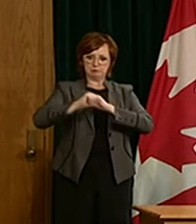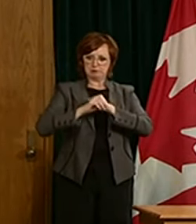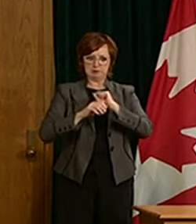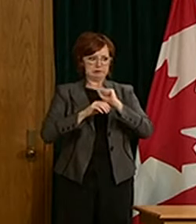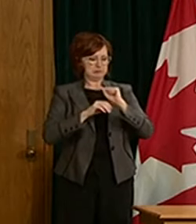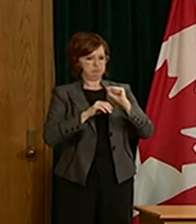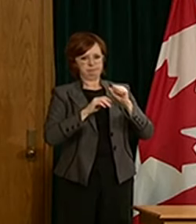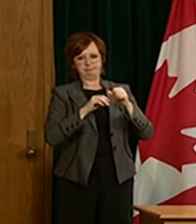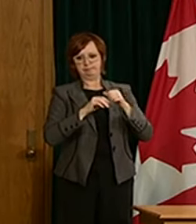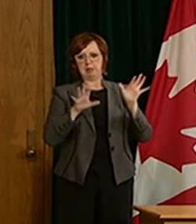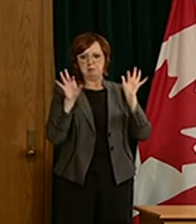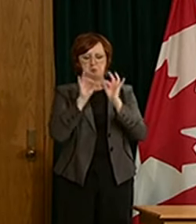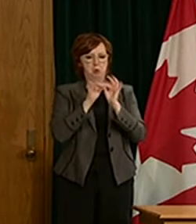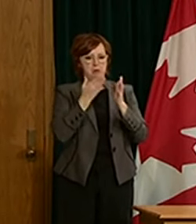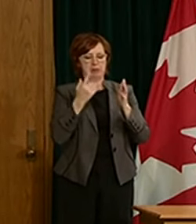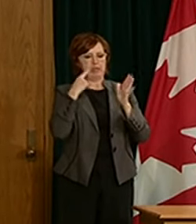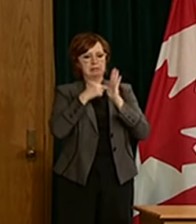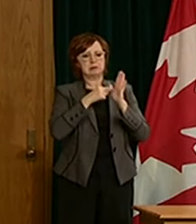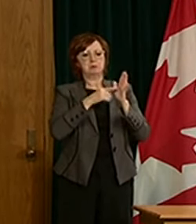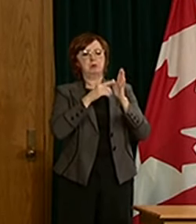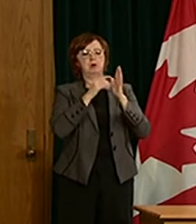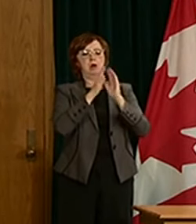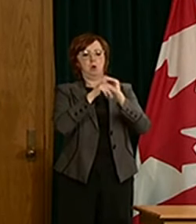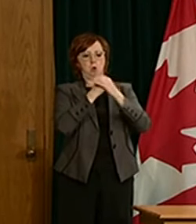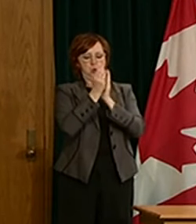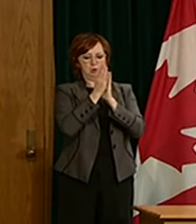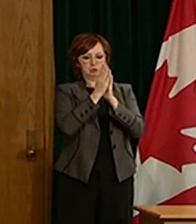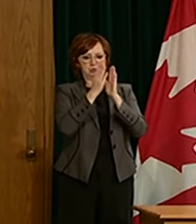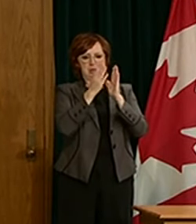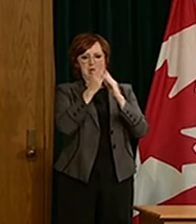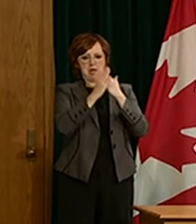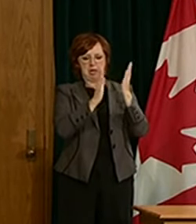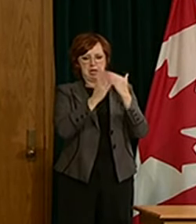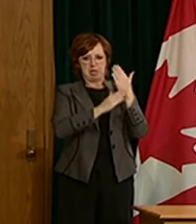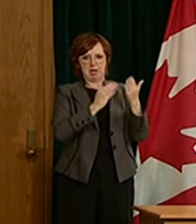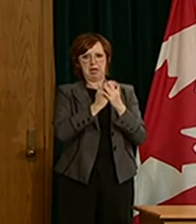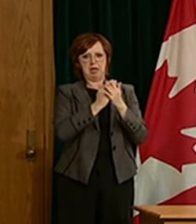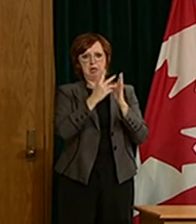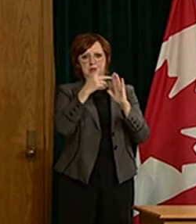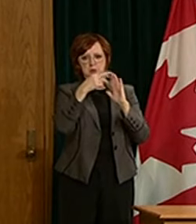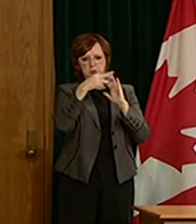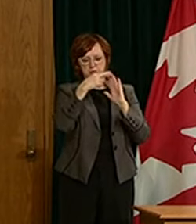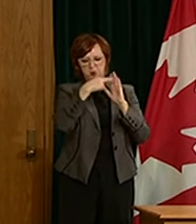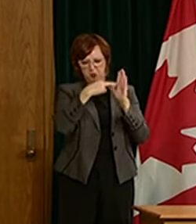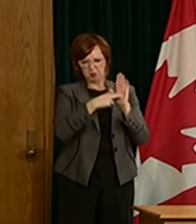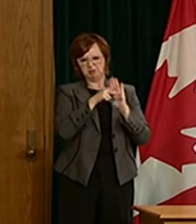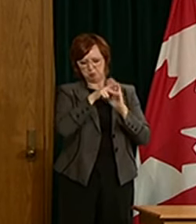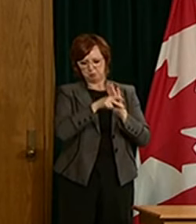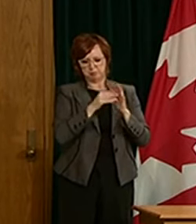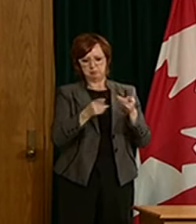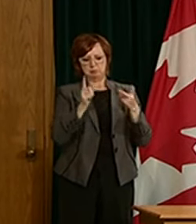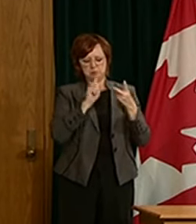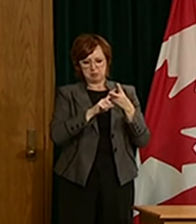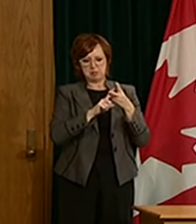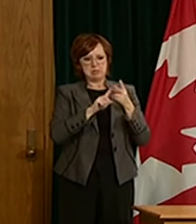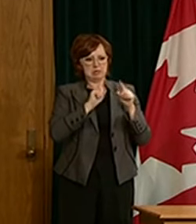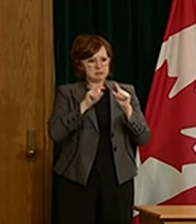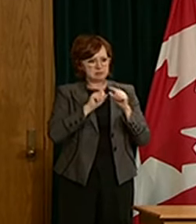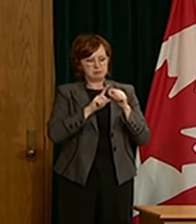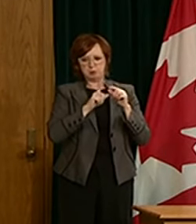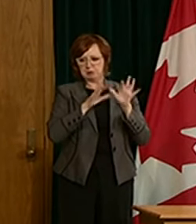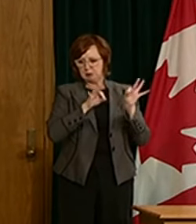health promotion messaging that attends to the differences between population groups so that we are promoting a message